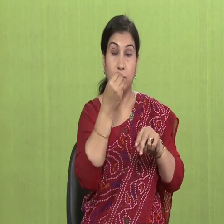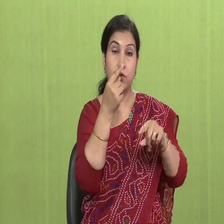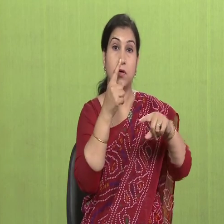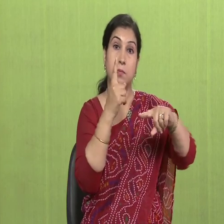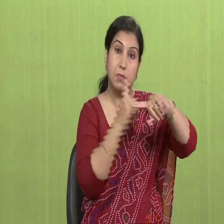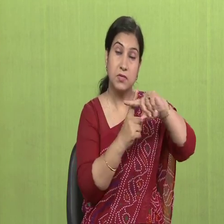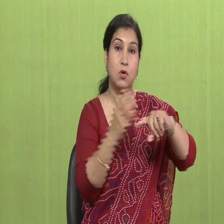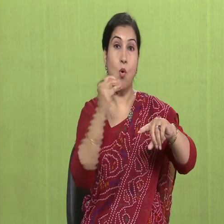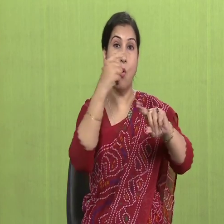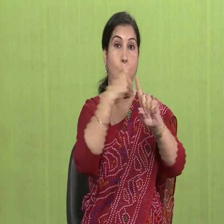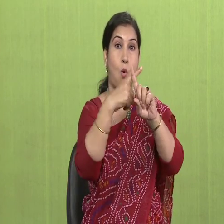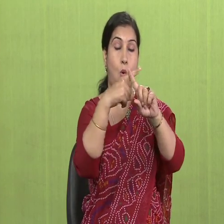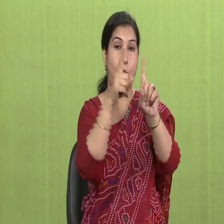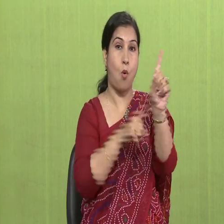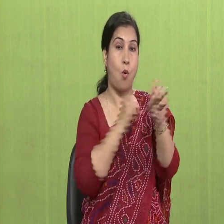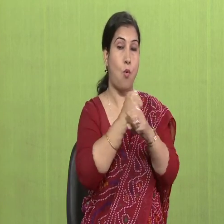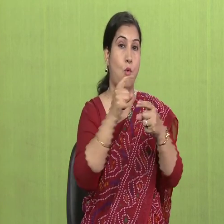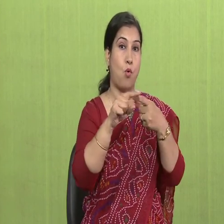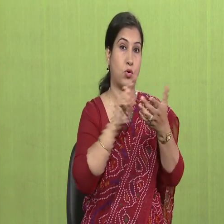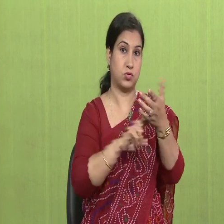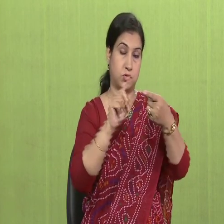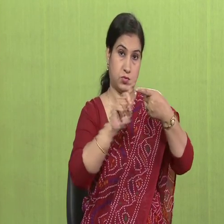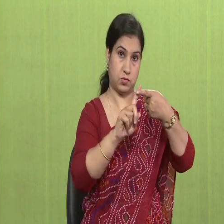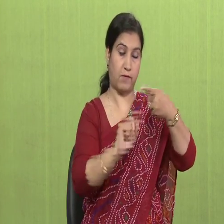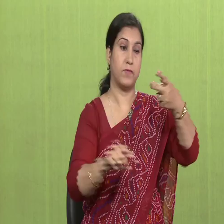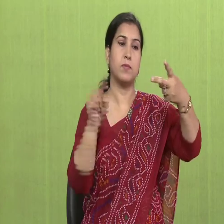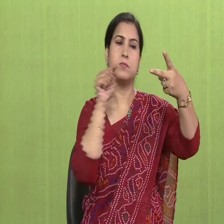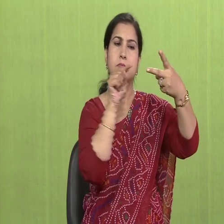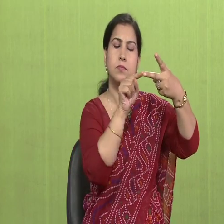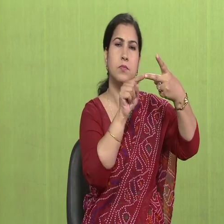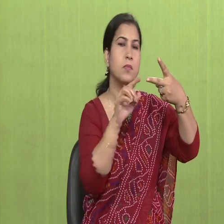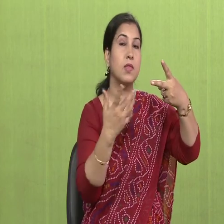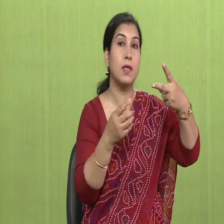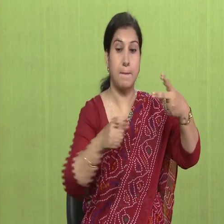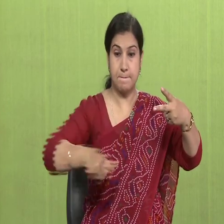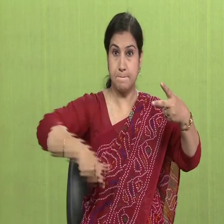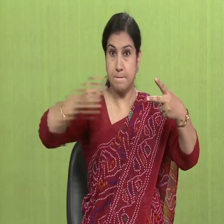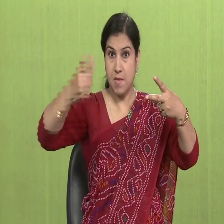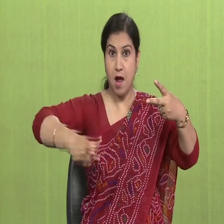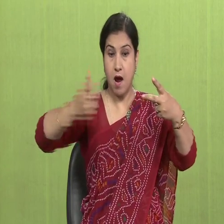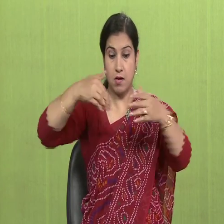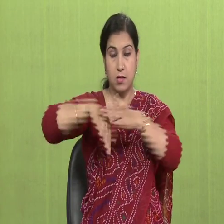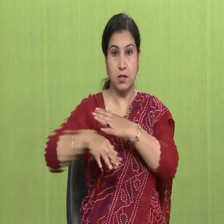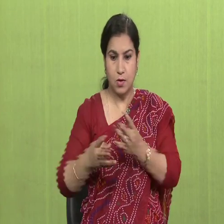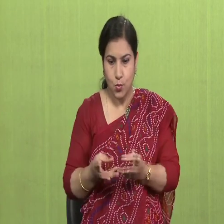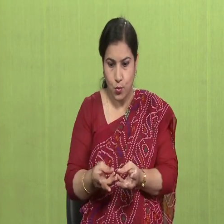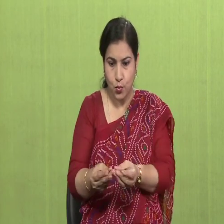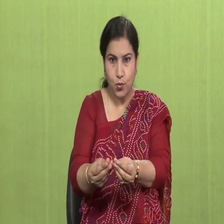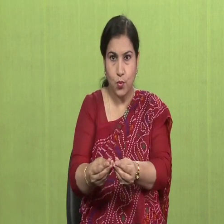The second reason is plants' root system hold the soil together,